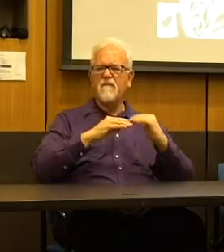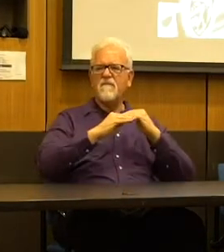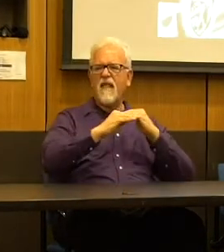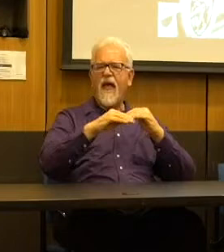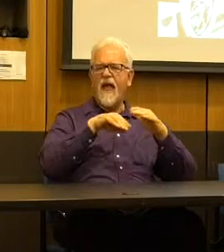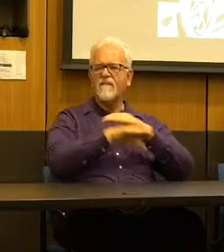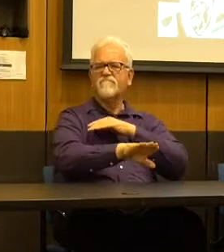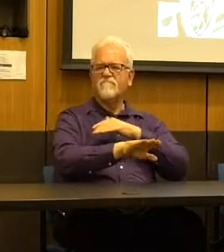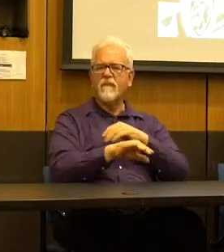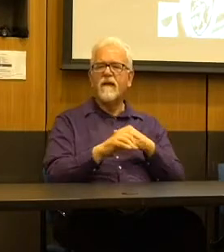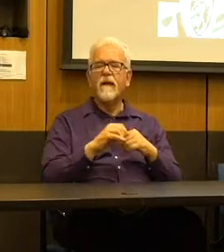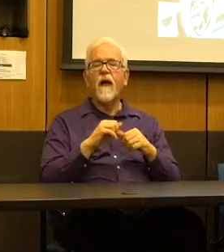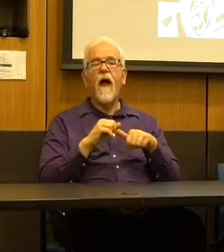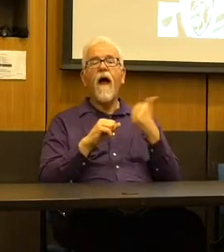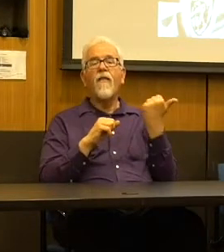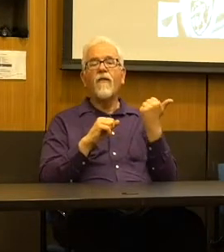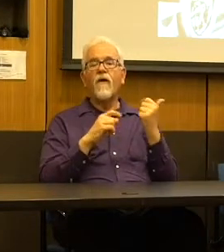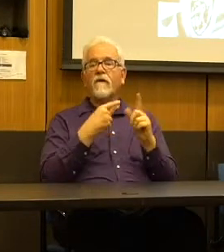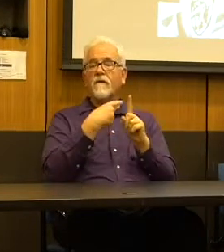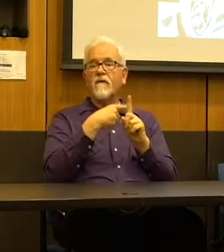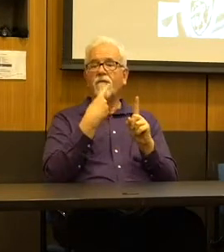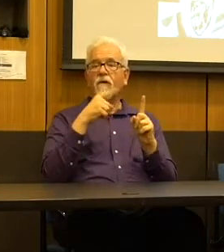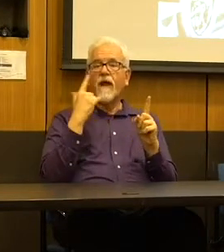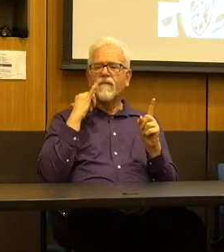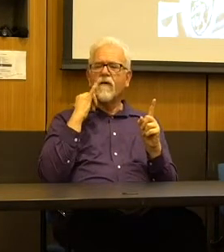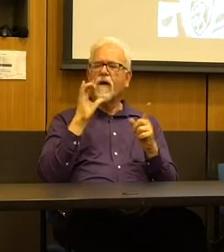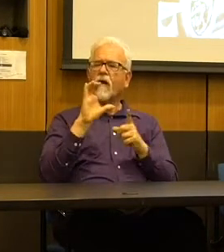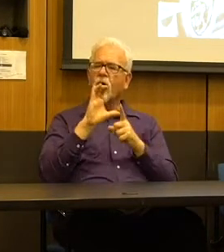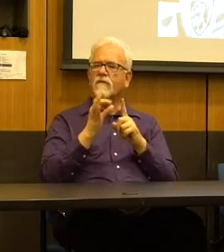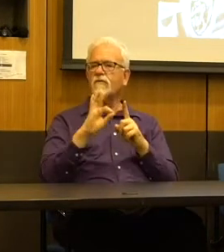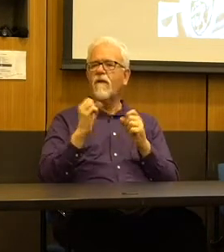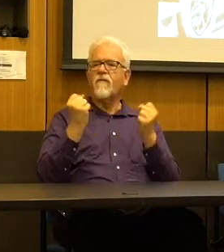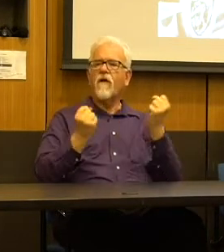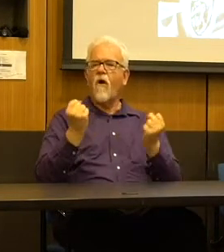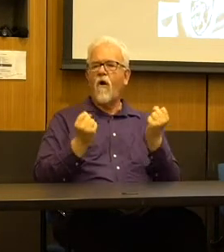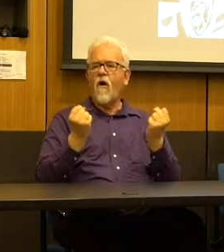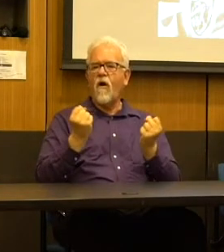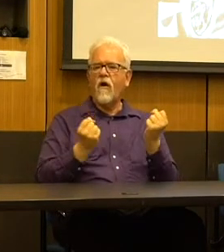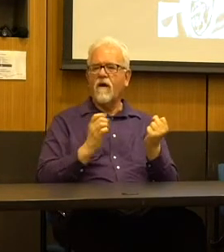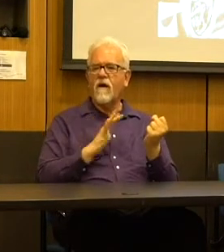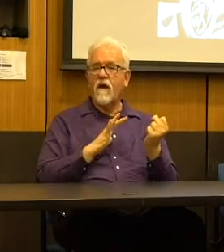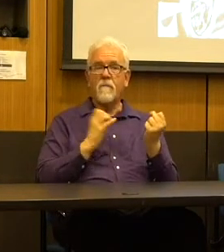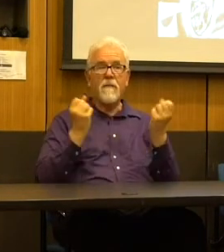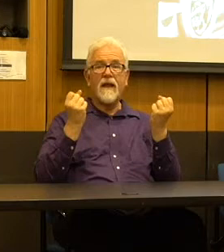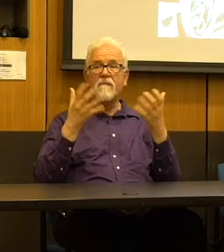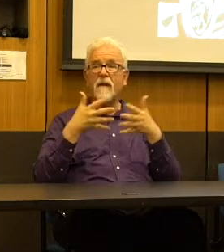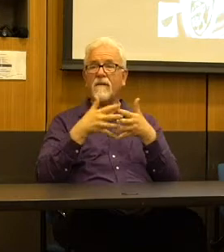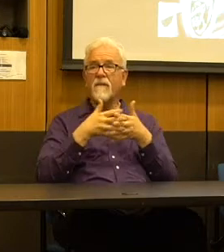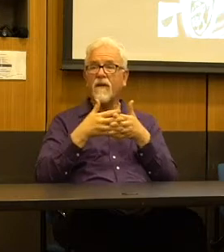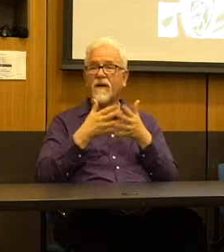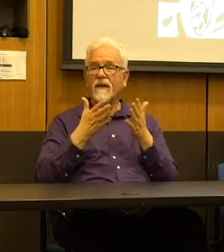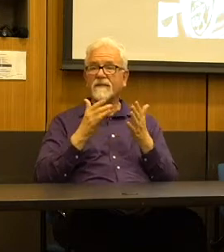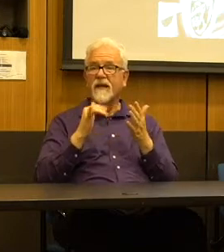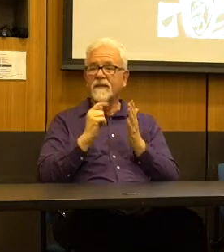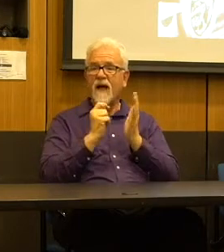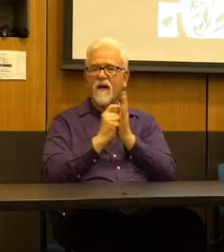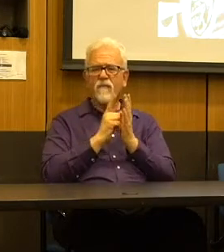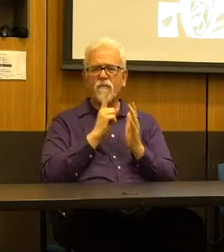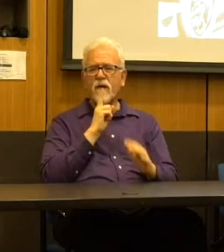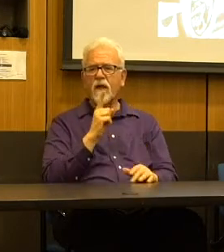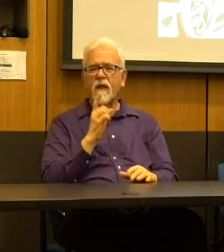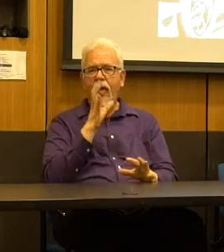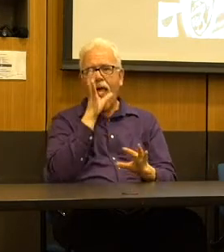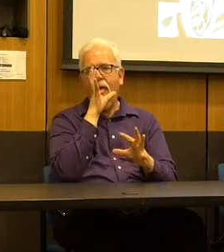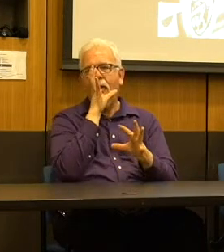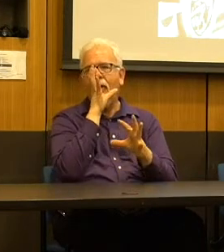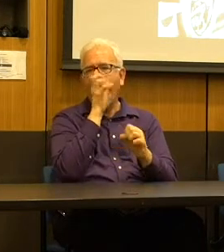California had going for it, which is this culture of the car. Now, a lot of Americans at this time were really besotted by